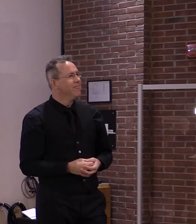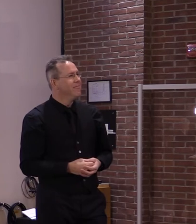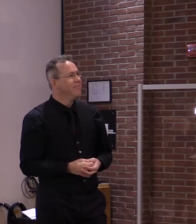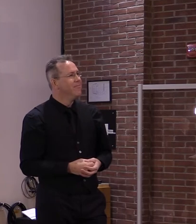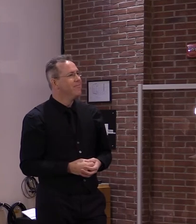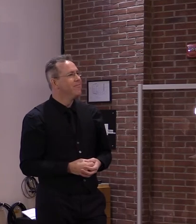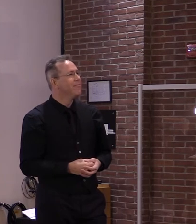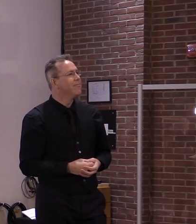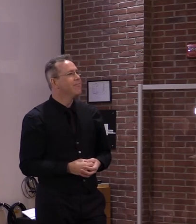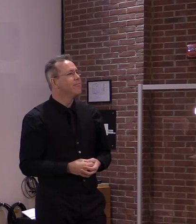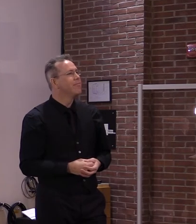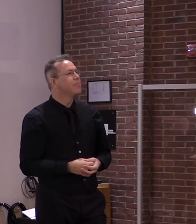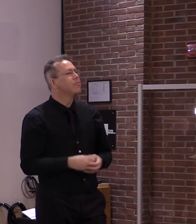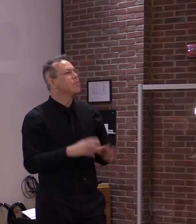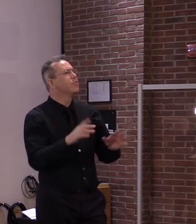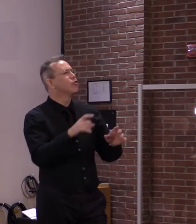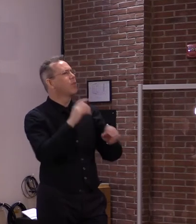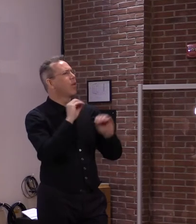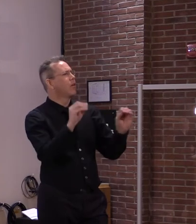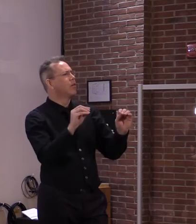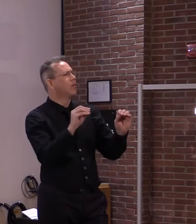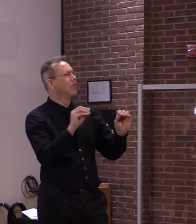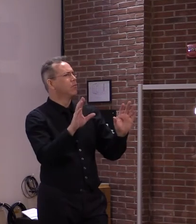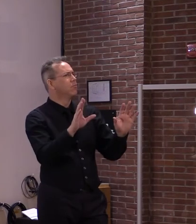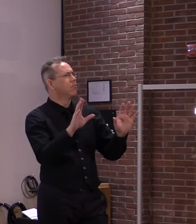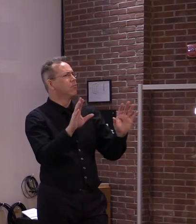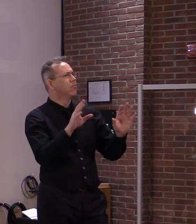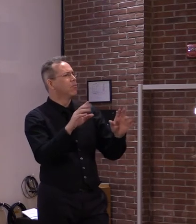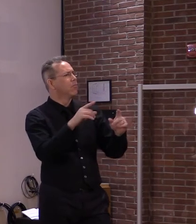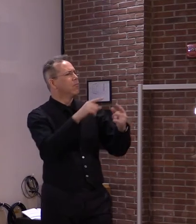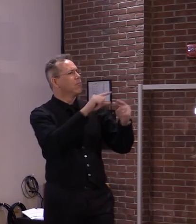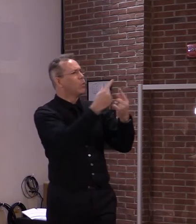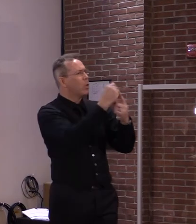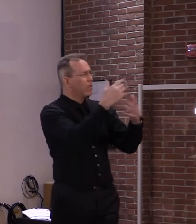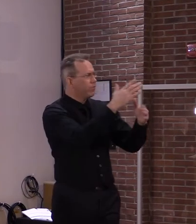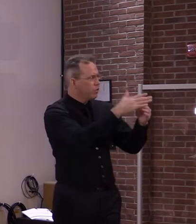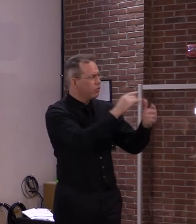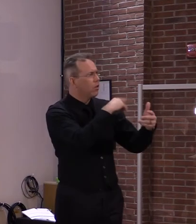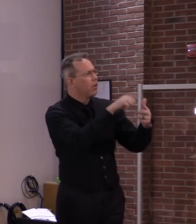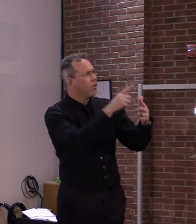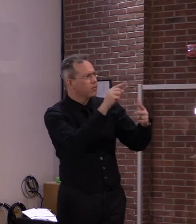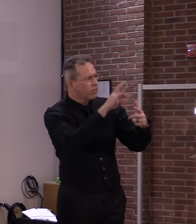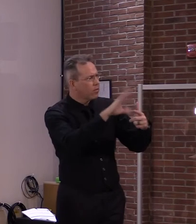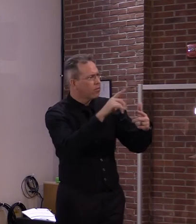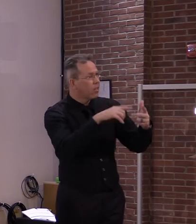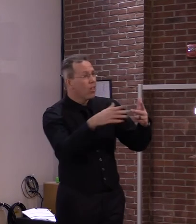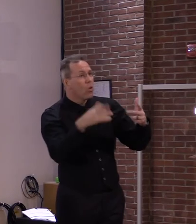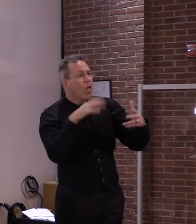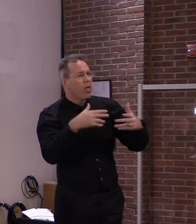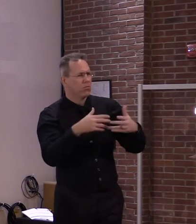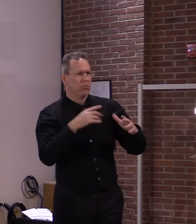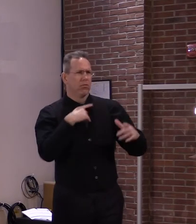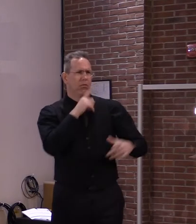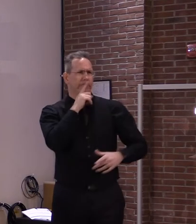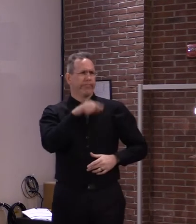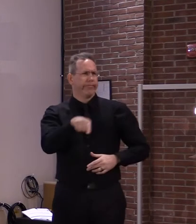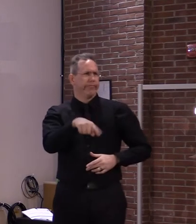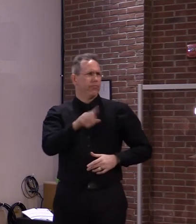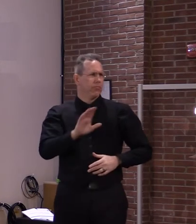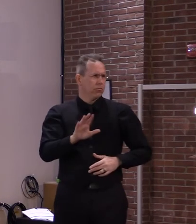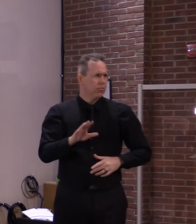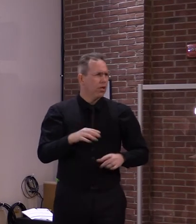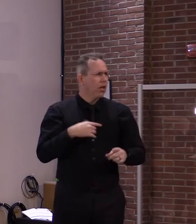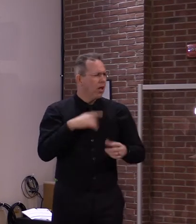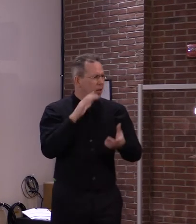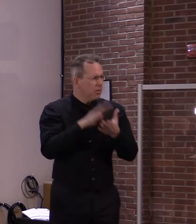have received it i don't know what the number is peter but i can tell you that i firmly believe the majority of people